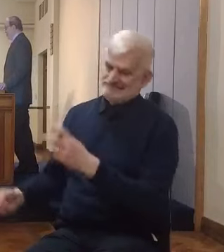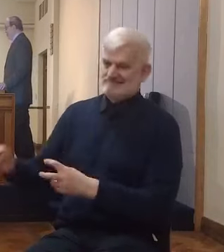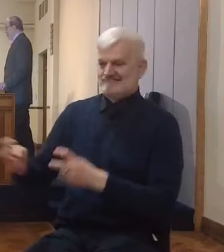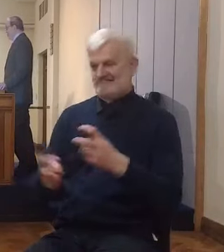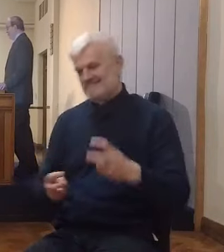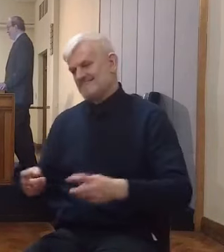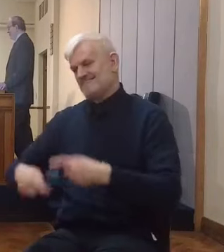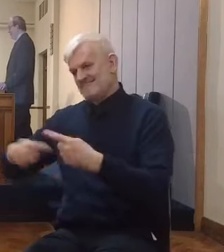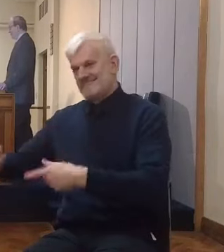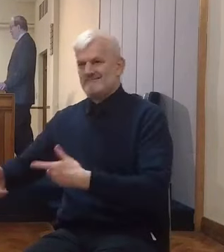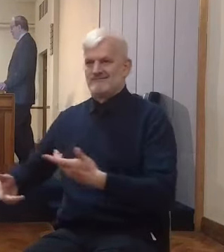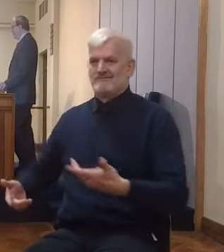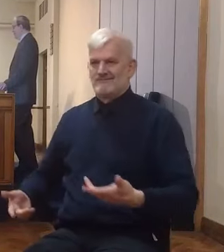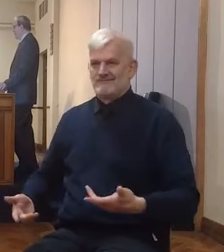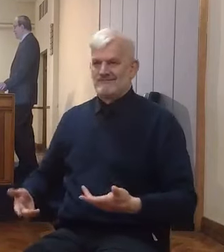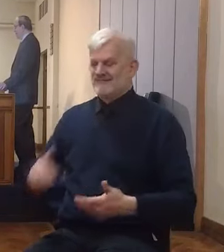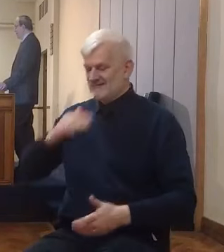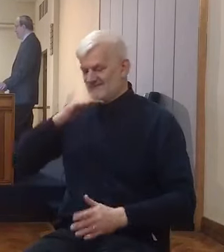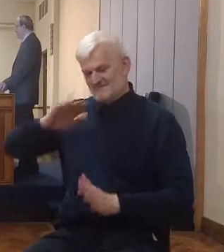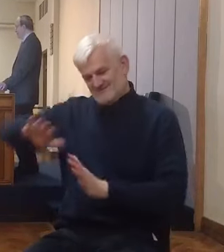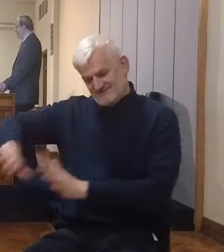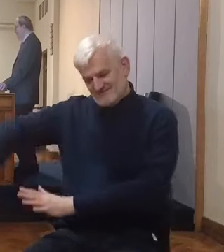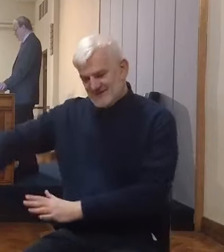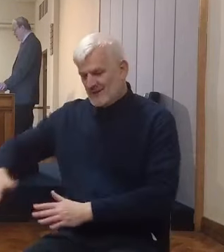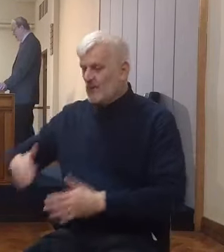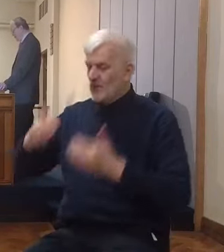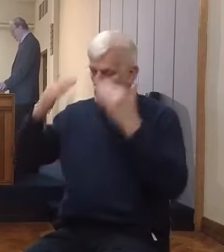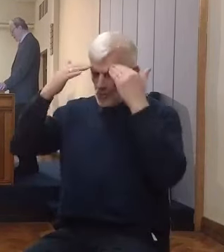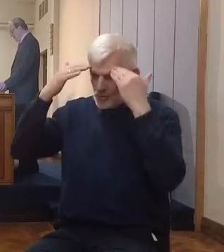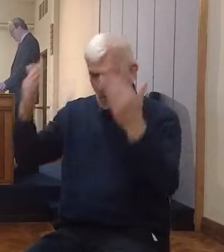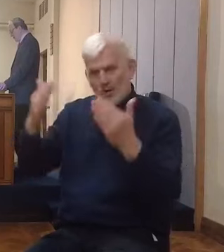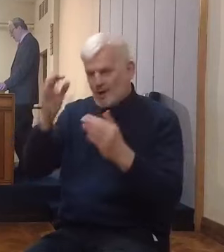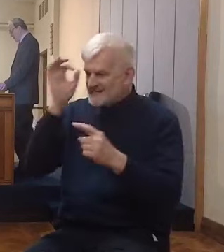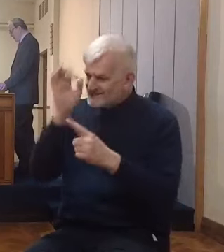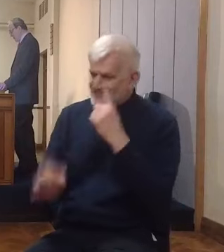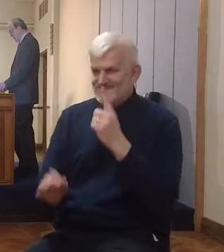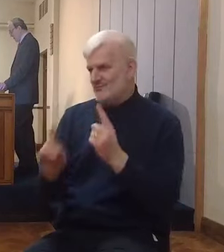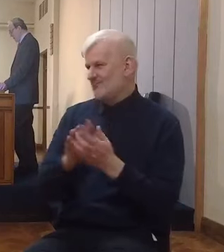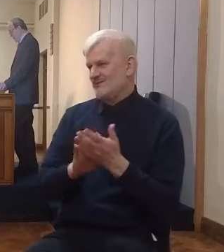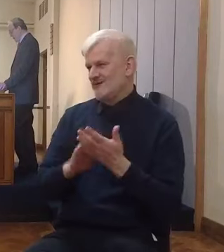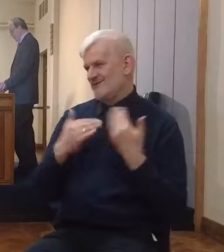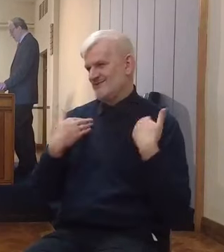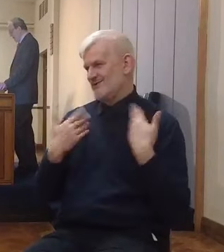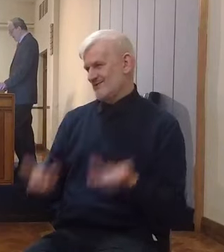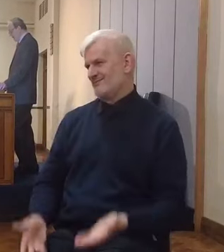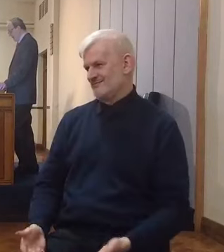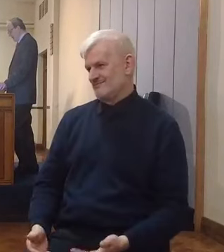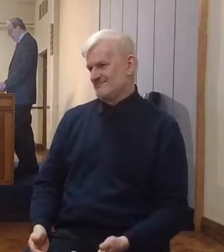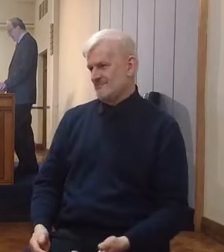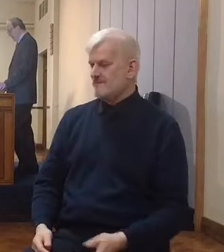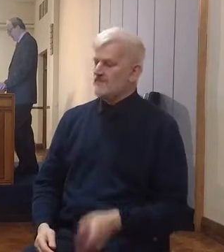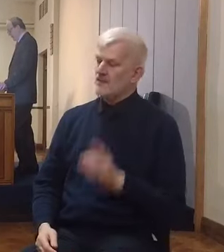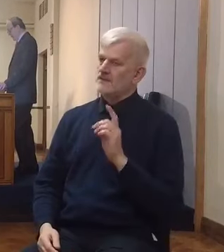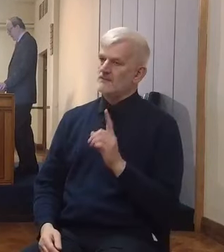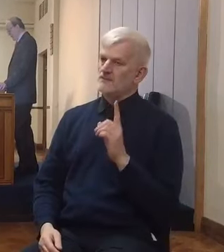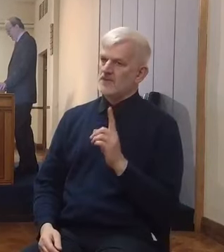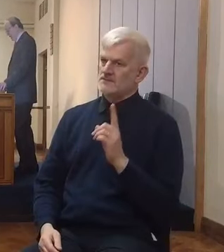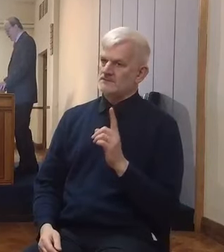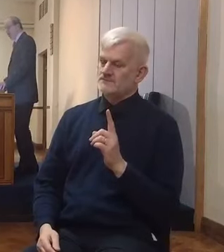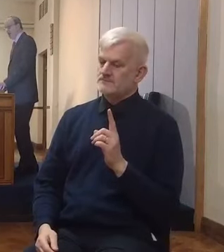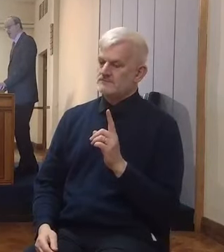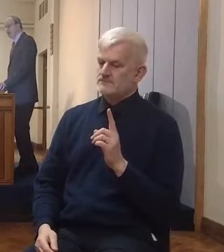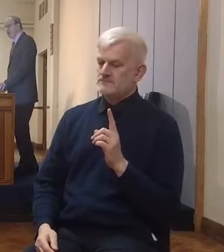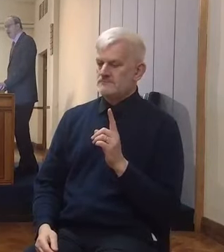100% sure what is implied by the original Hebrew verb. But the main thing here is that